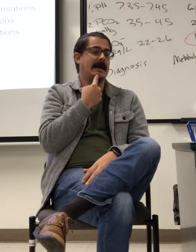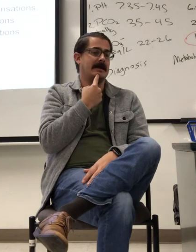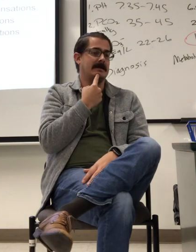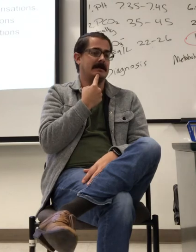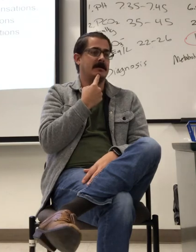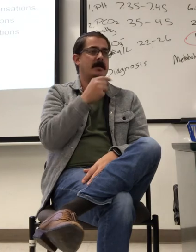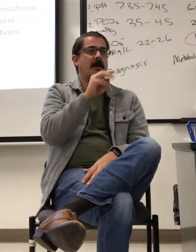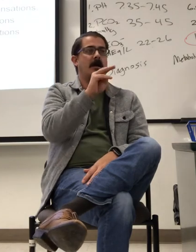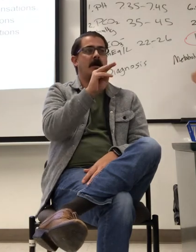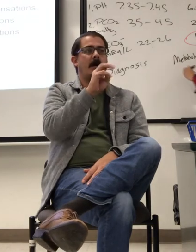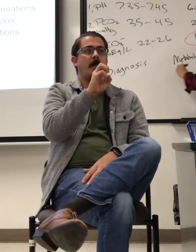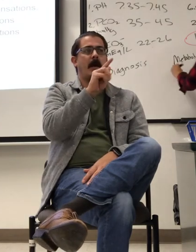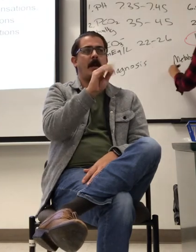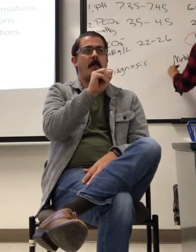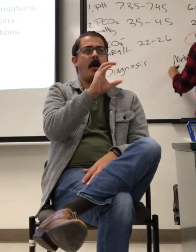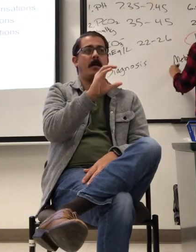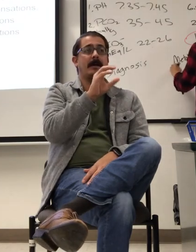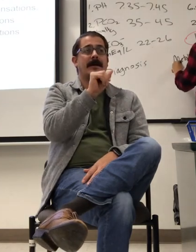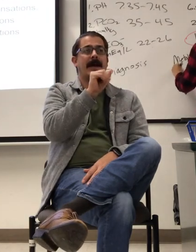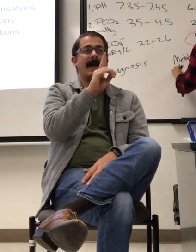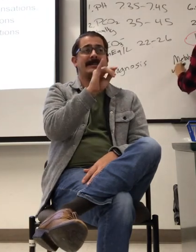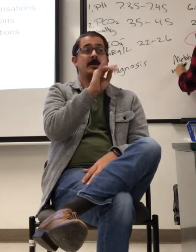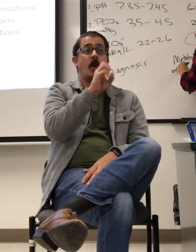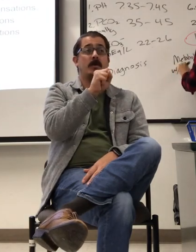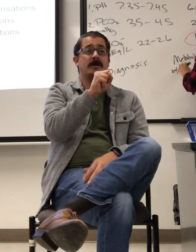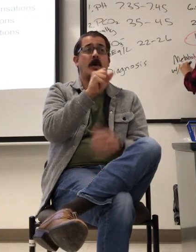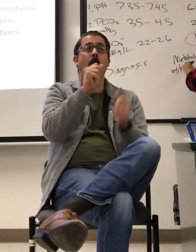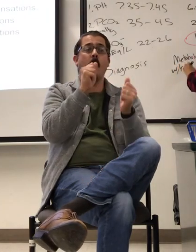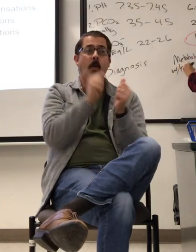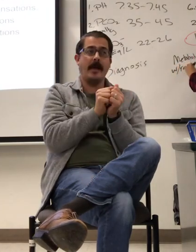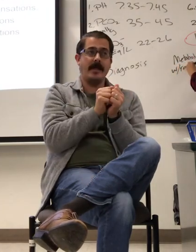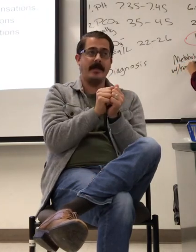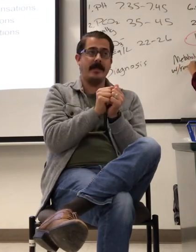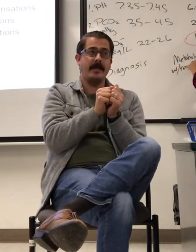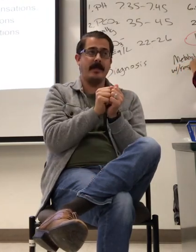it's a metabolic acidosis with